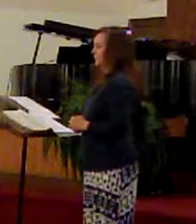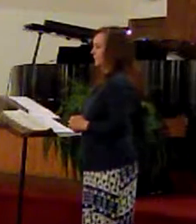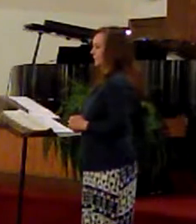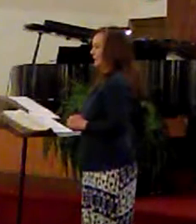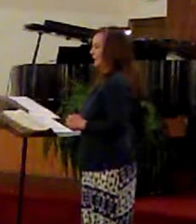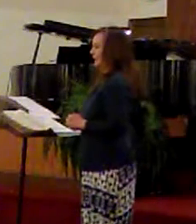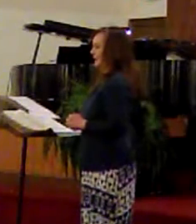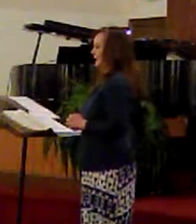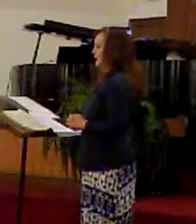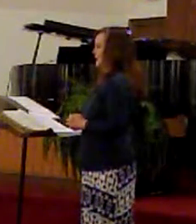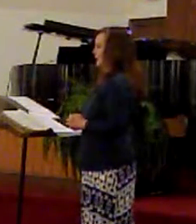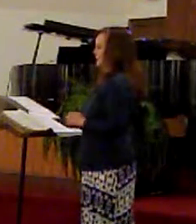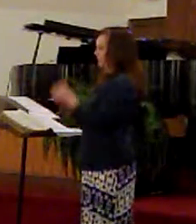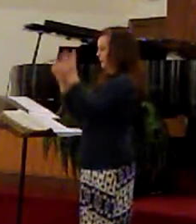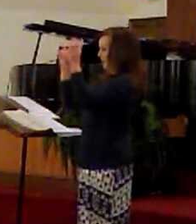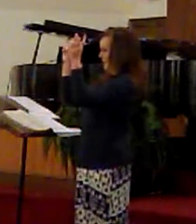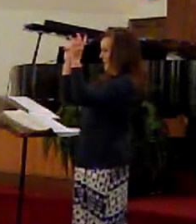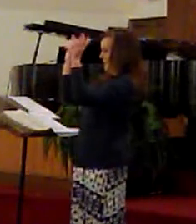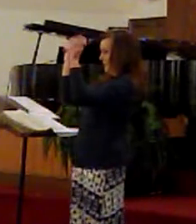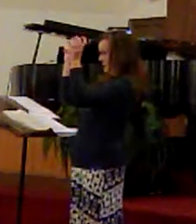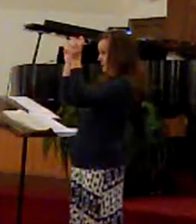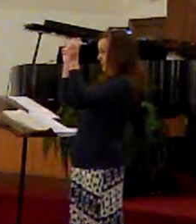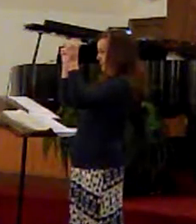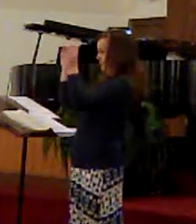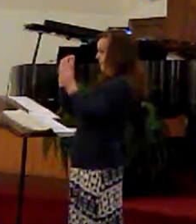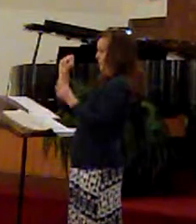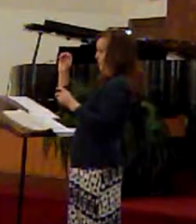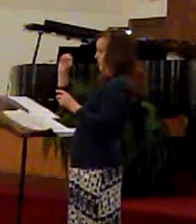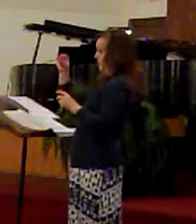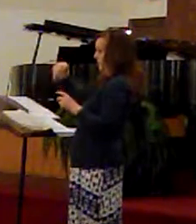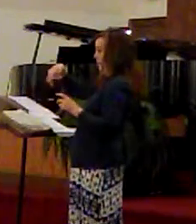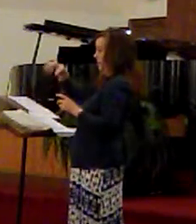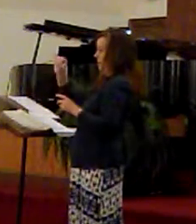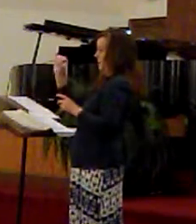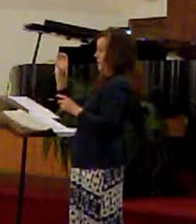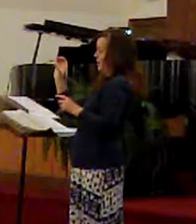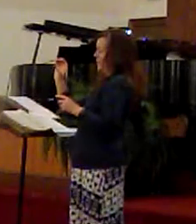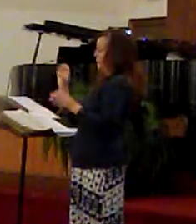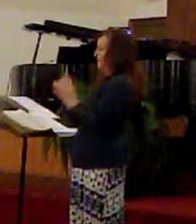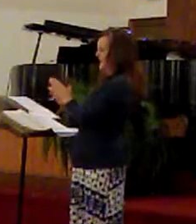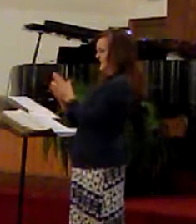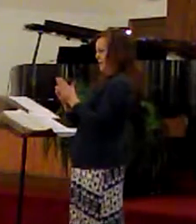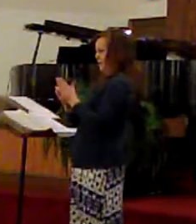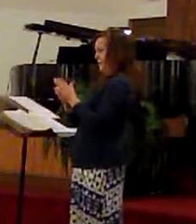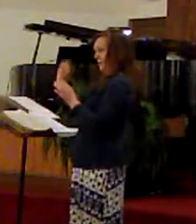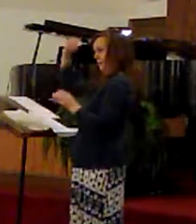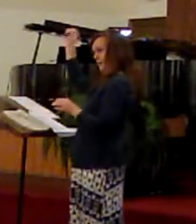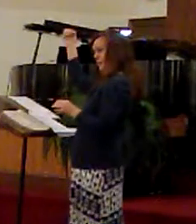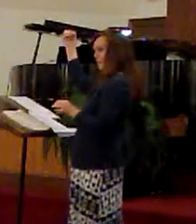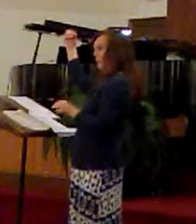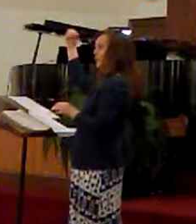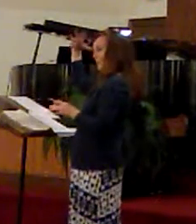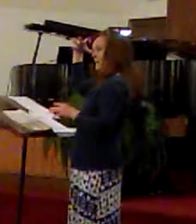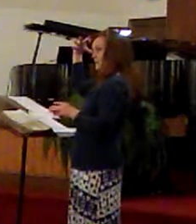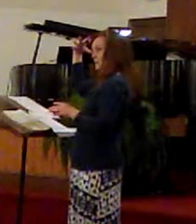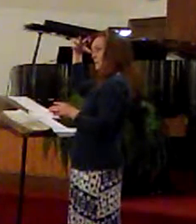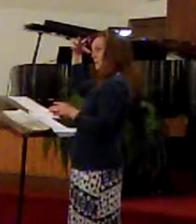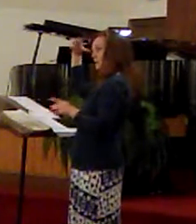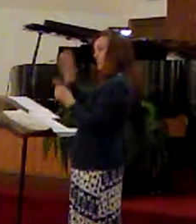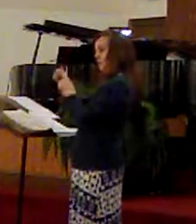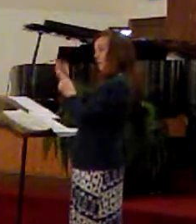Additionally, a topic that came up in a passage, such as grace, can become a focus of a study you conduct on the word grace